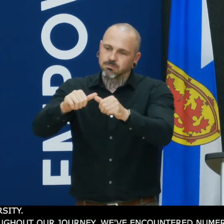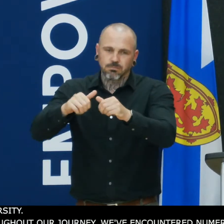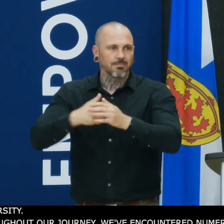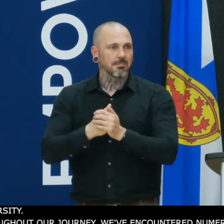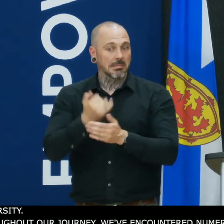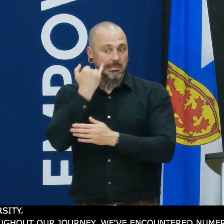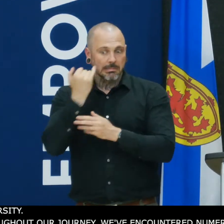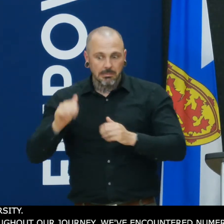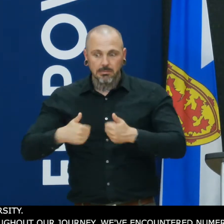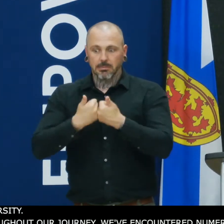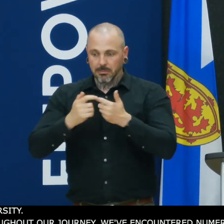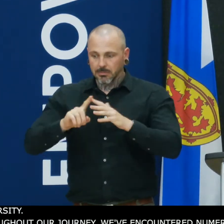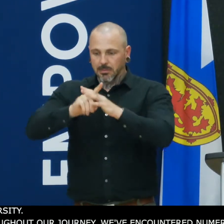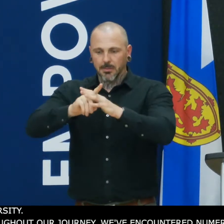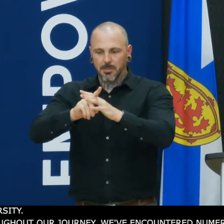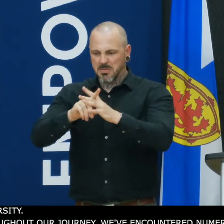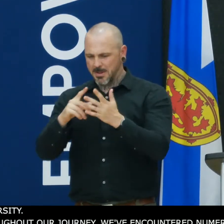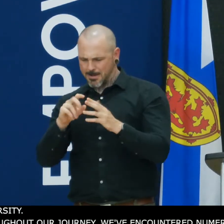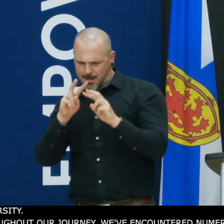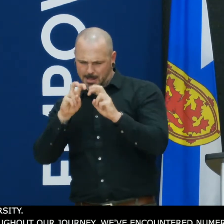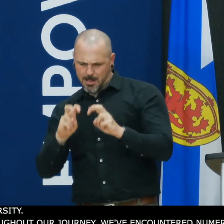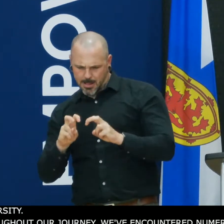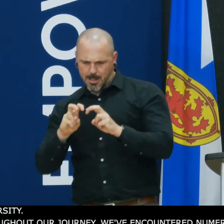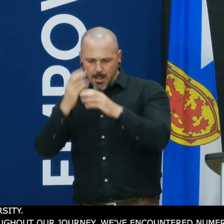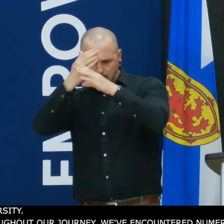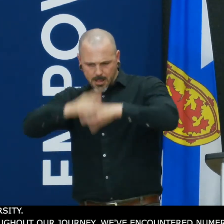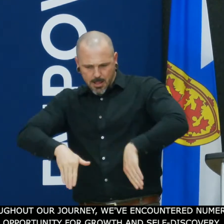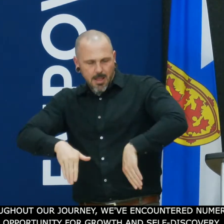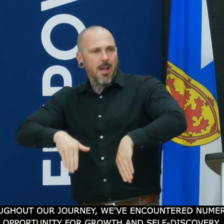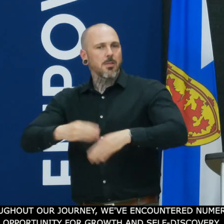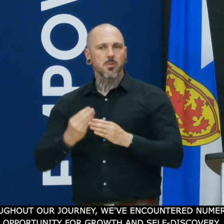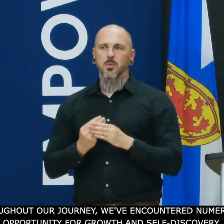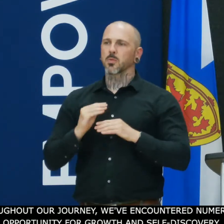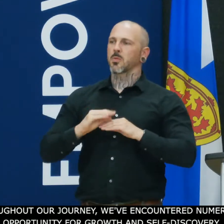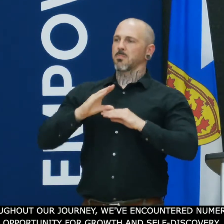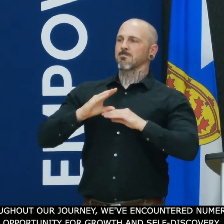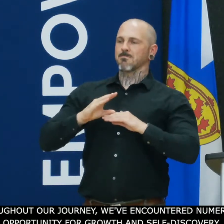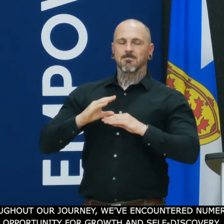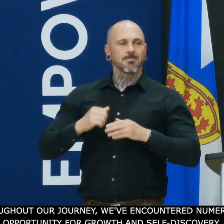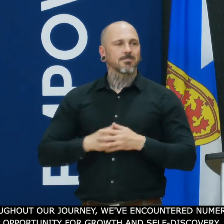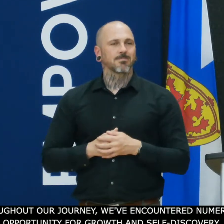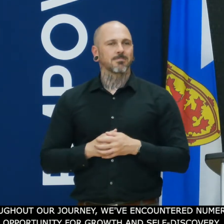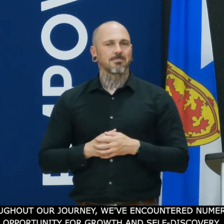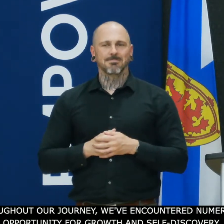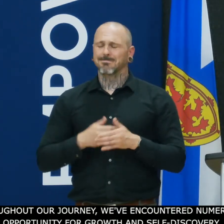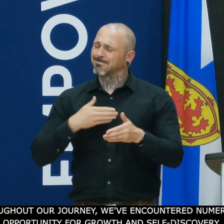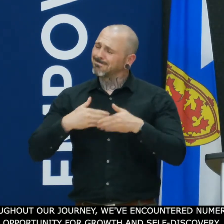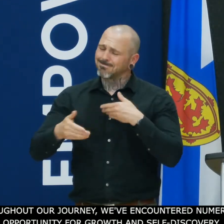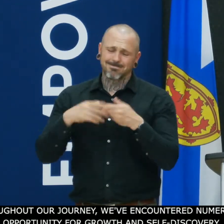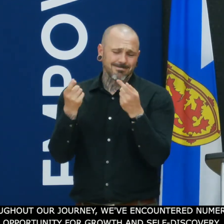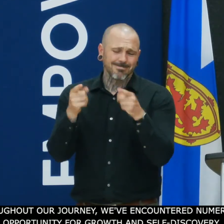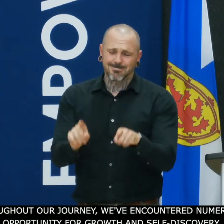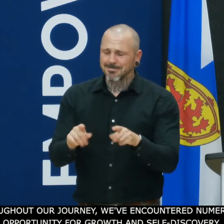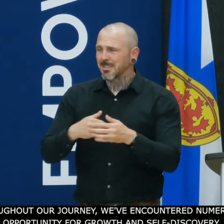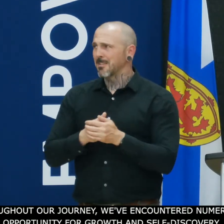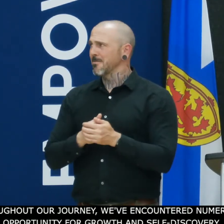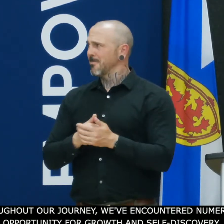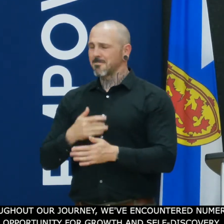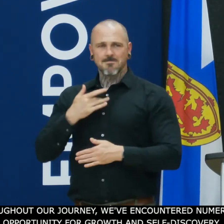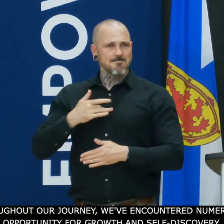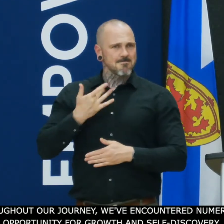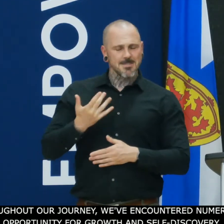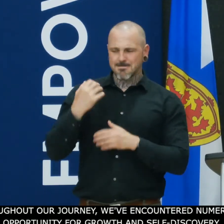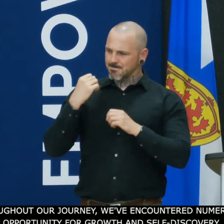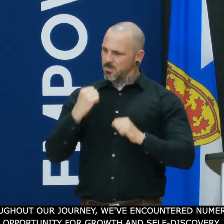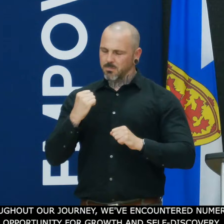and self-discovery. And yet, despite the odds, we've emerged stronger, more determined, and more